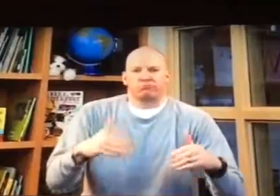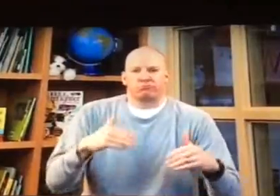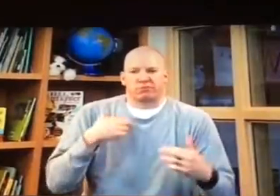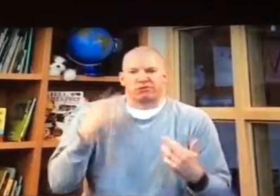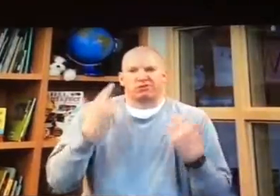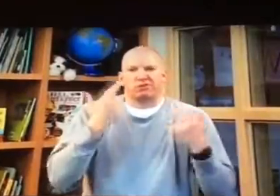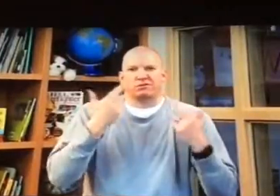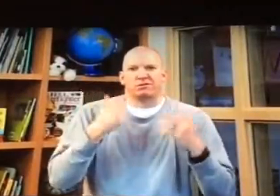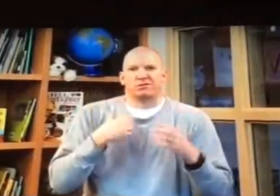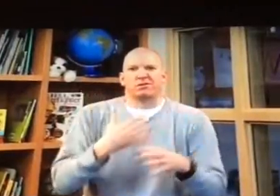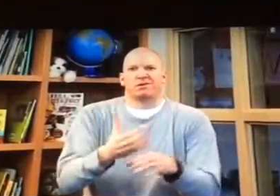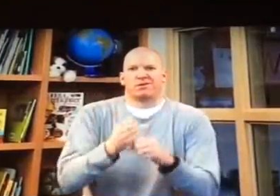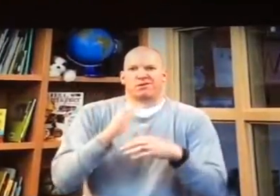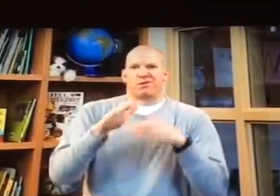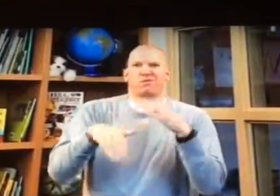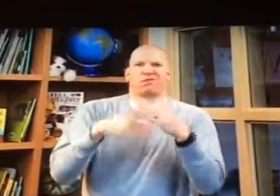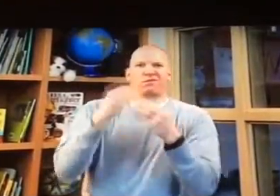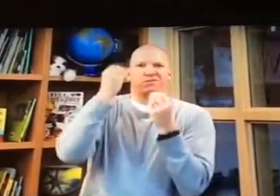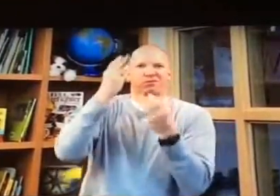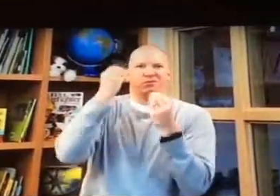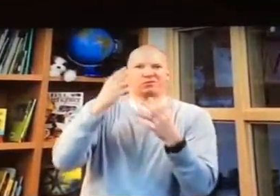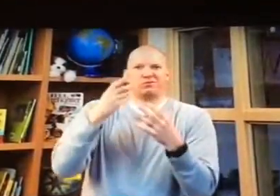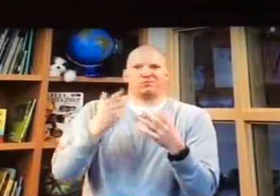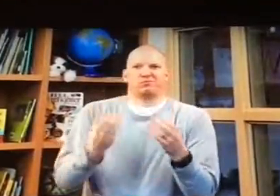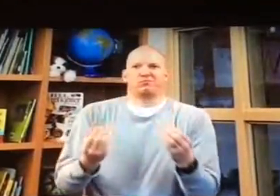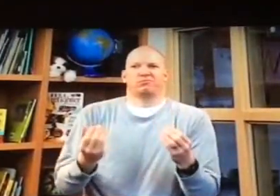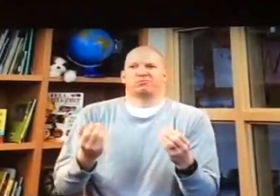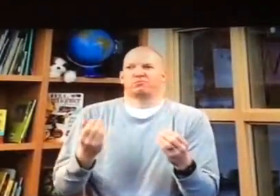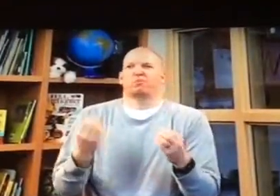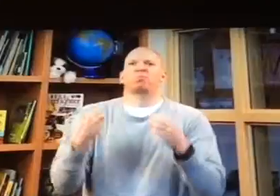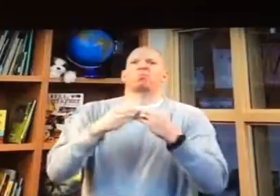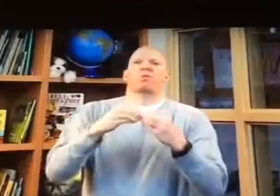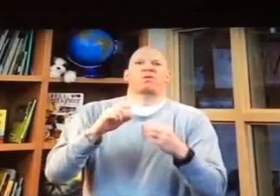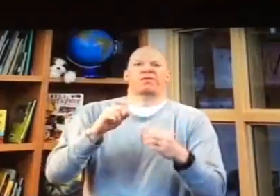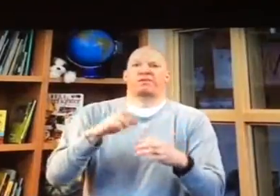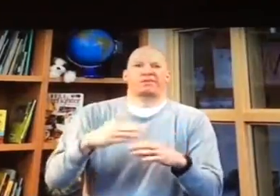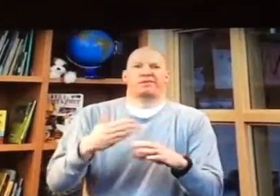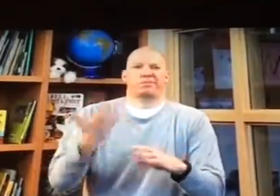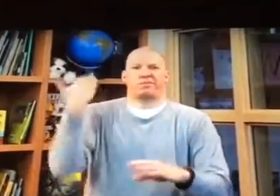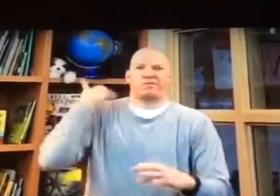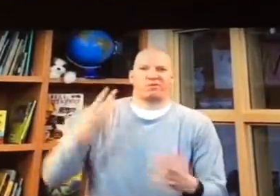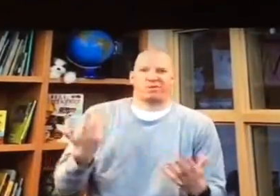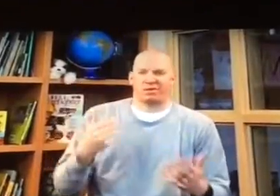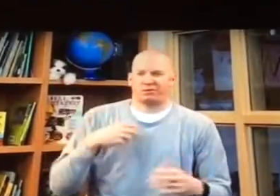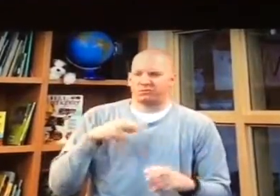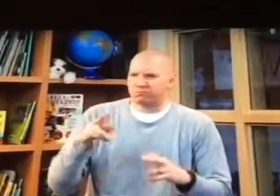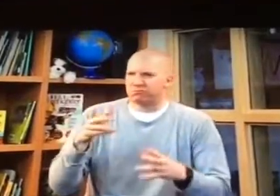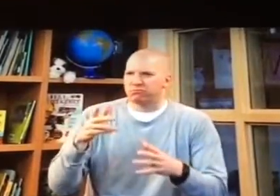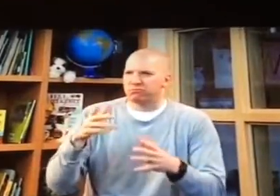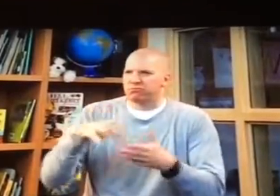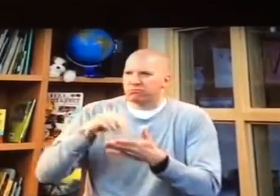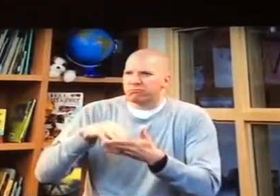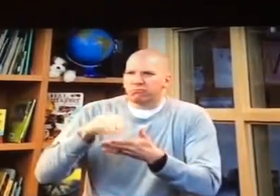for that class. And wow, I realized that I was gaining so much more information compared to